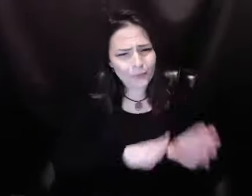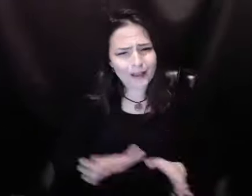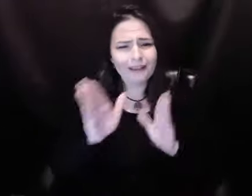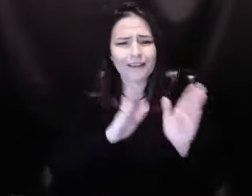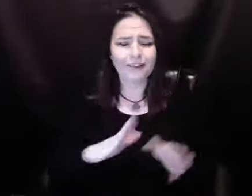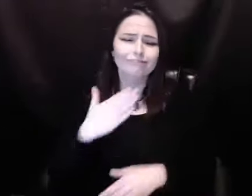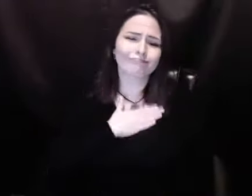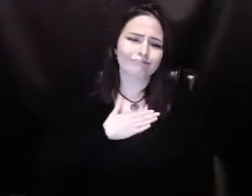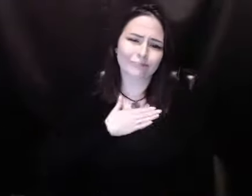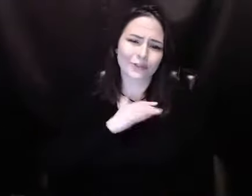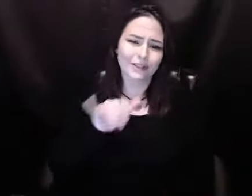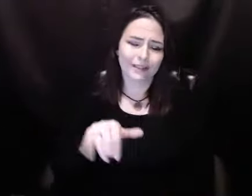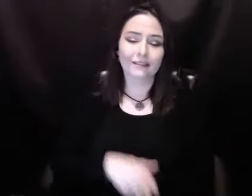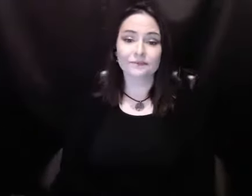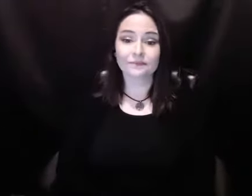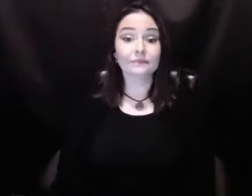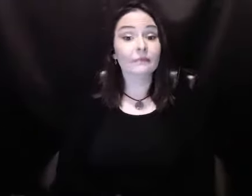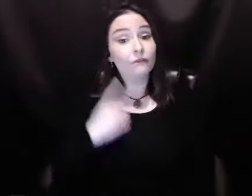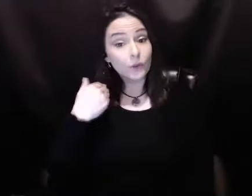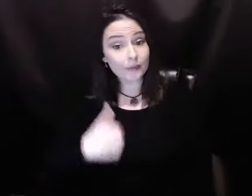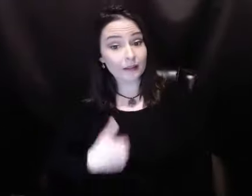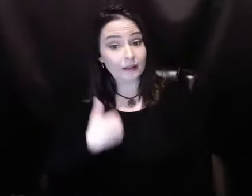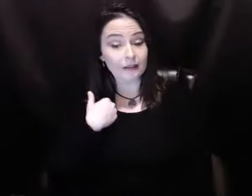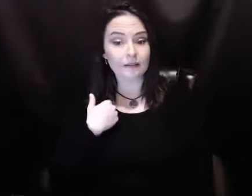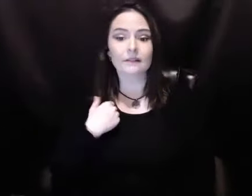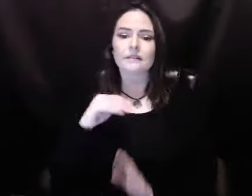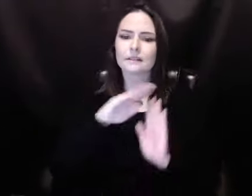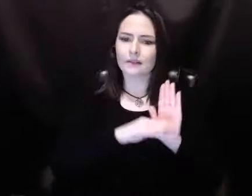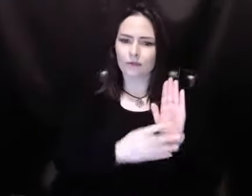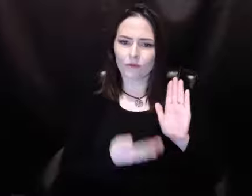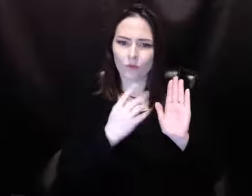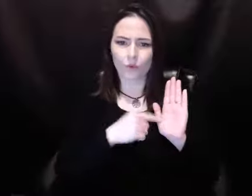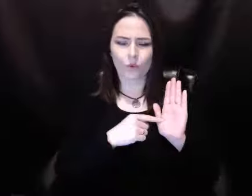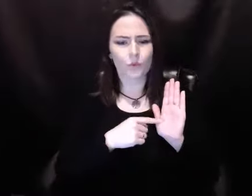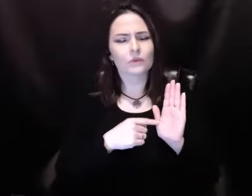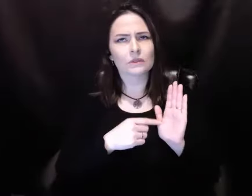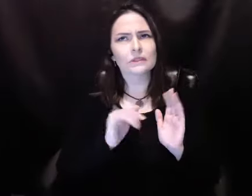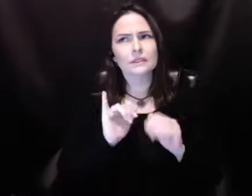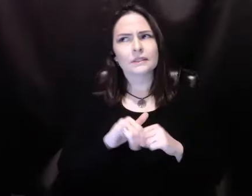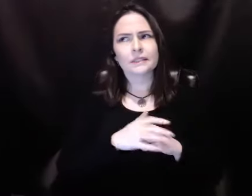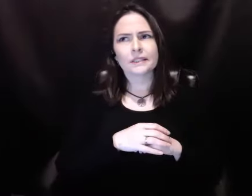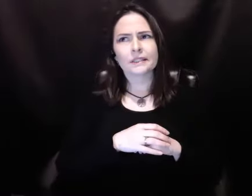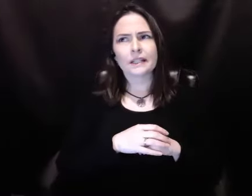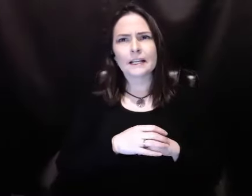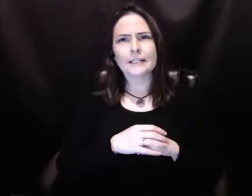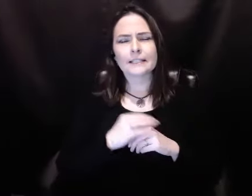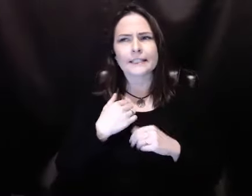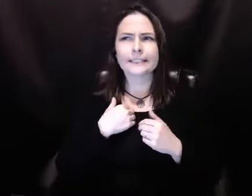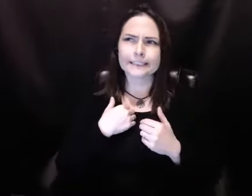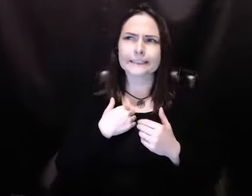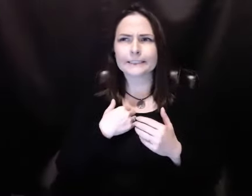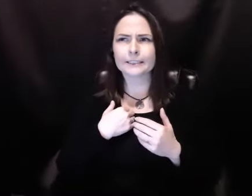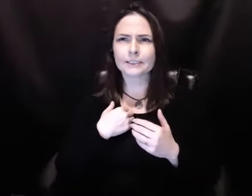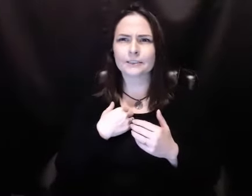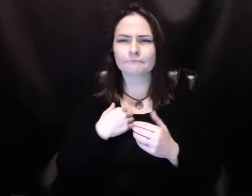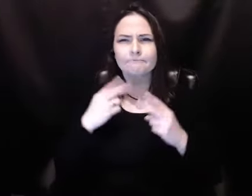By Antoine Dupuy. Thank you very much. Thank you, Charissa.